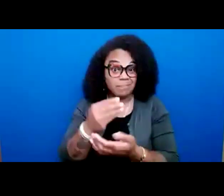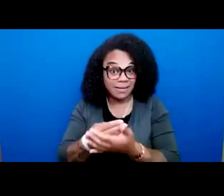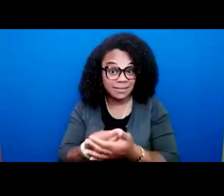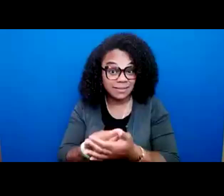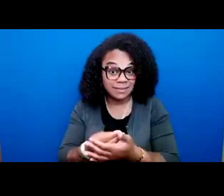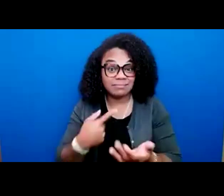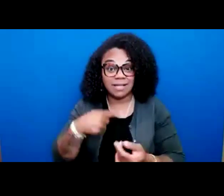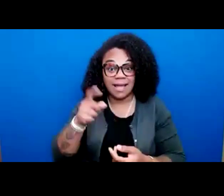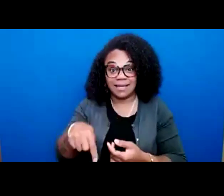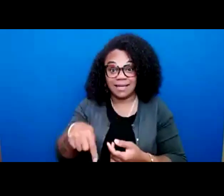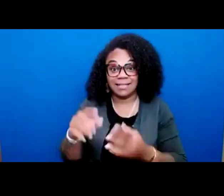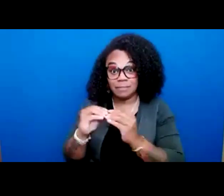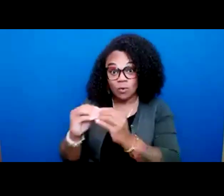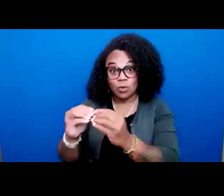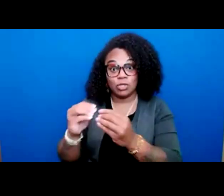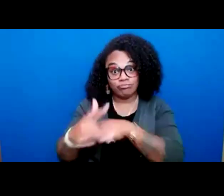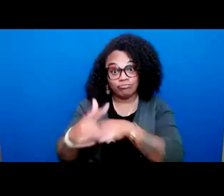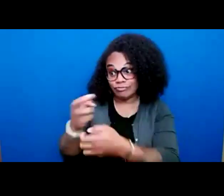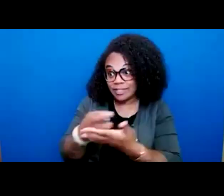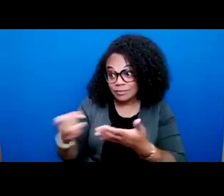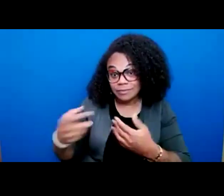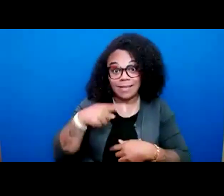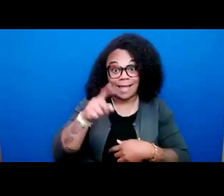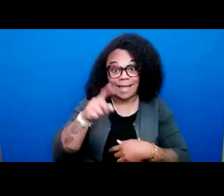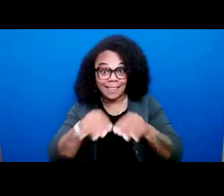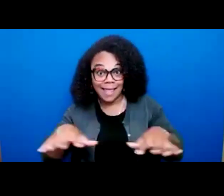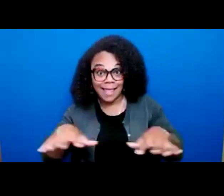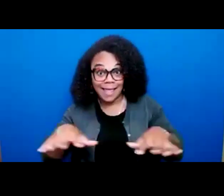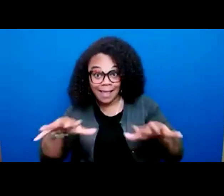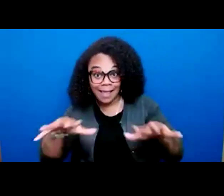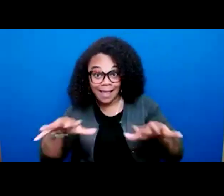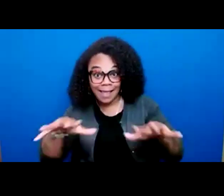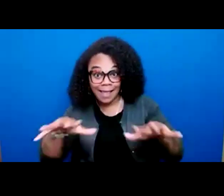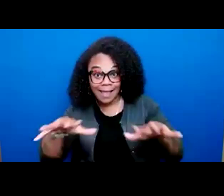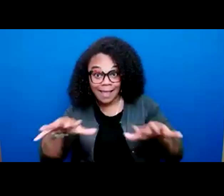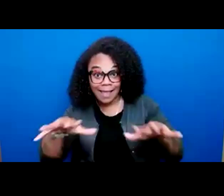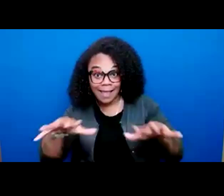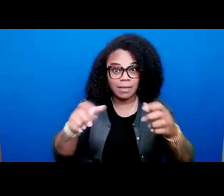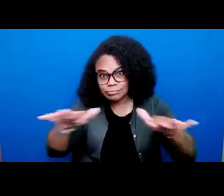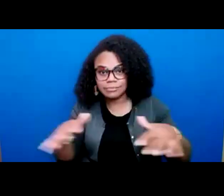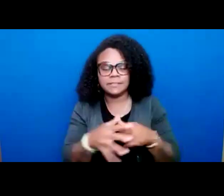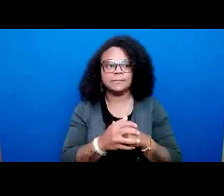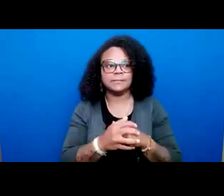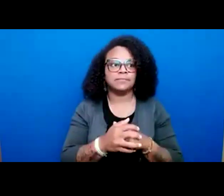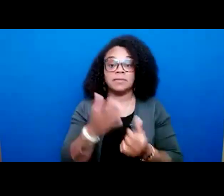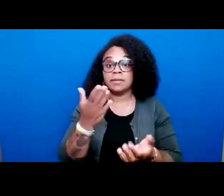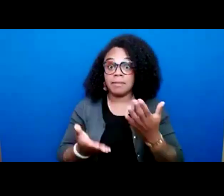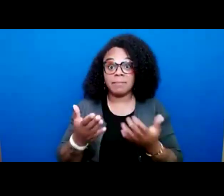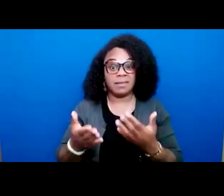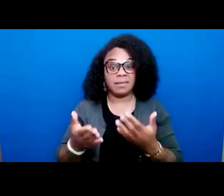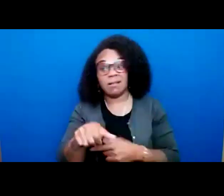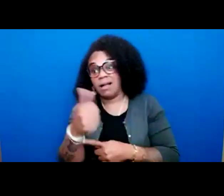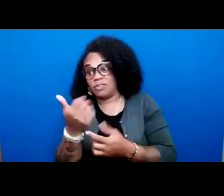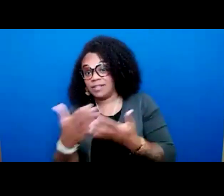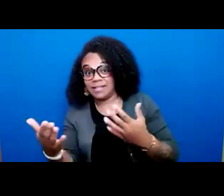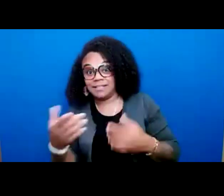other resources, I need land, I need equipment. There may be other things that you decide that in order for me to make this